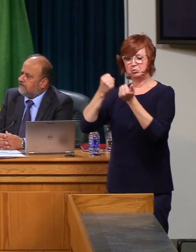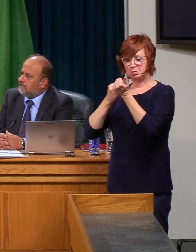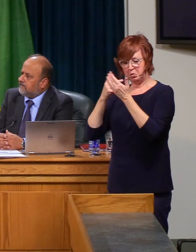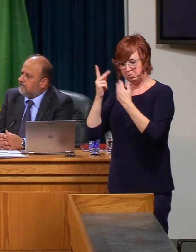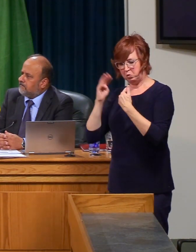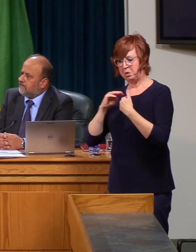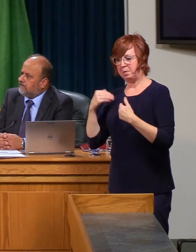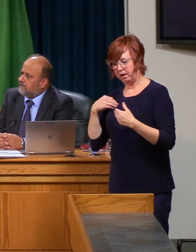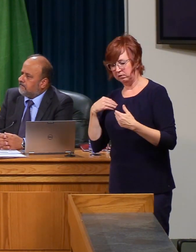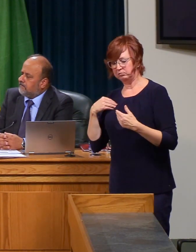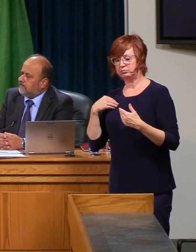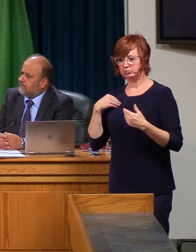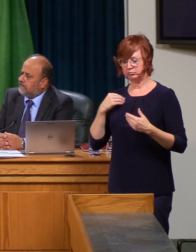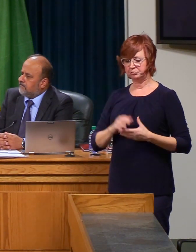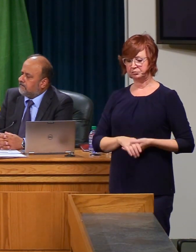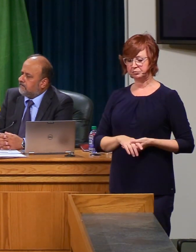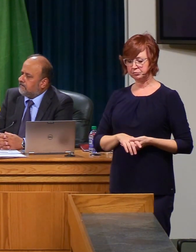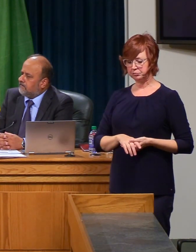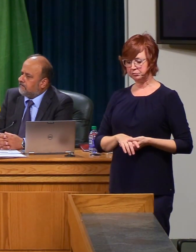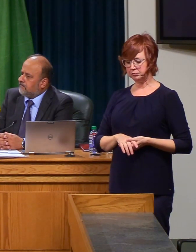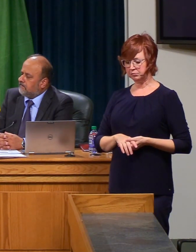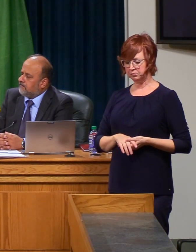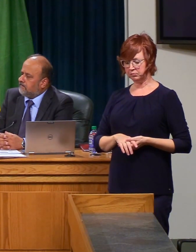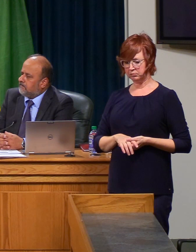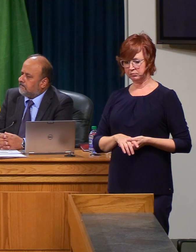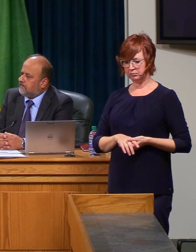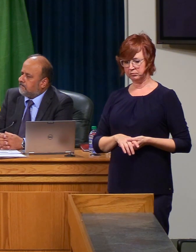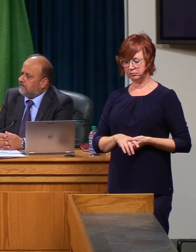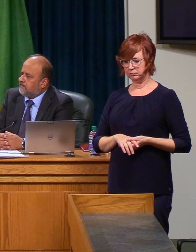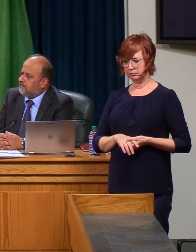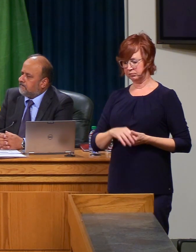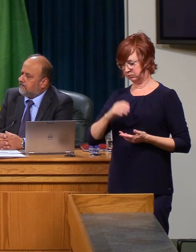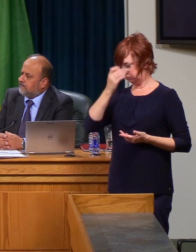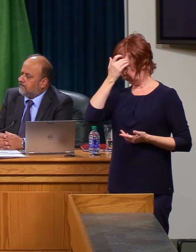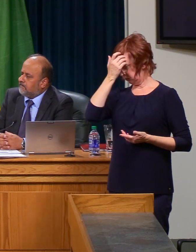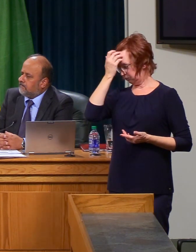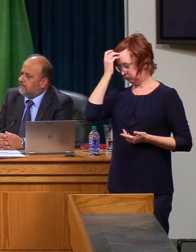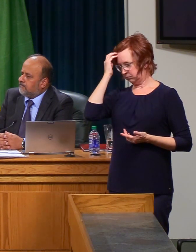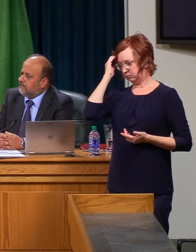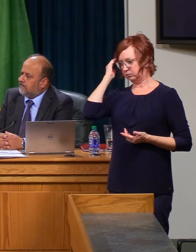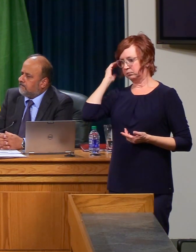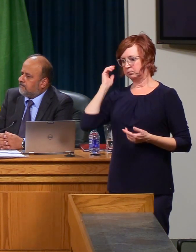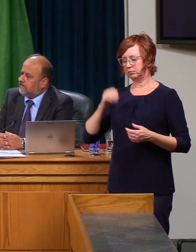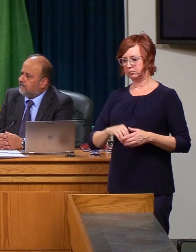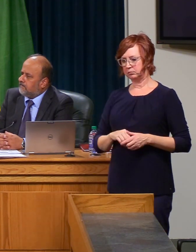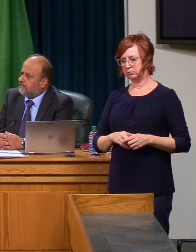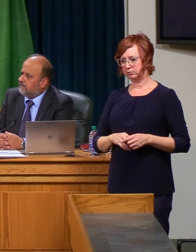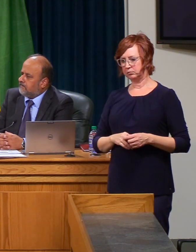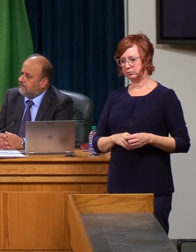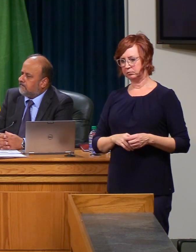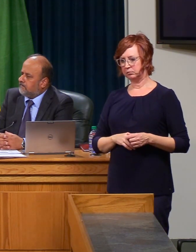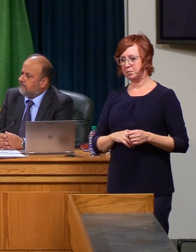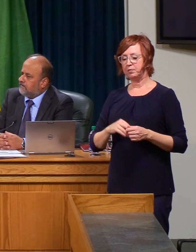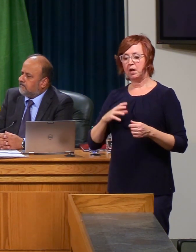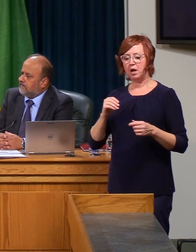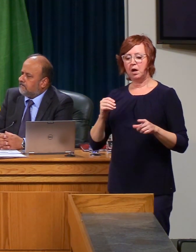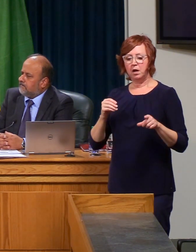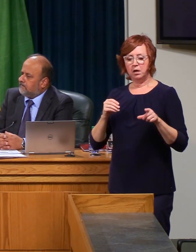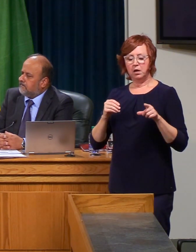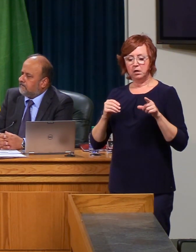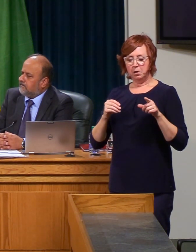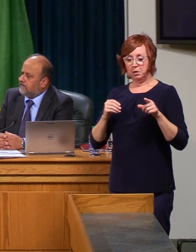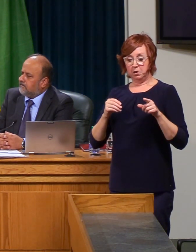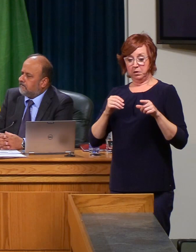meantime. And the employer is fiscally more fiscally stable, which will provide